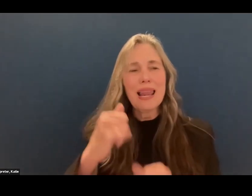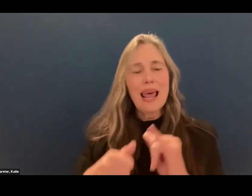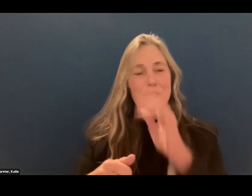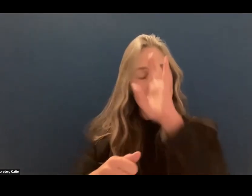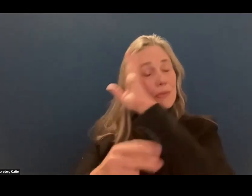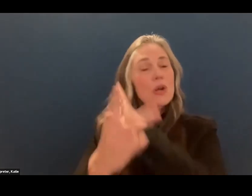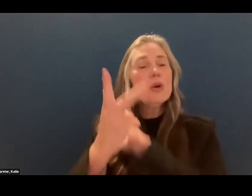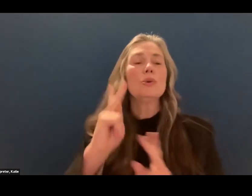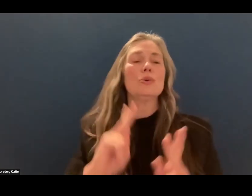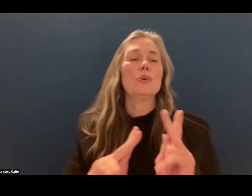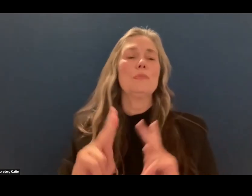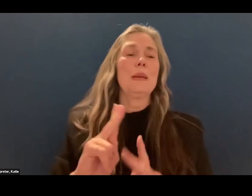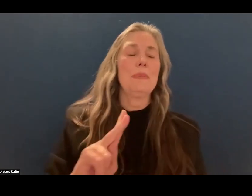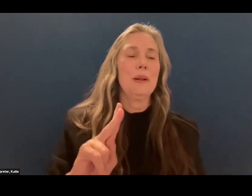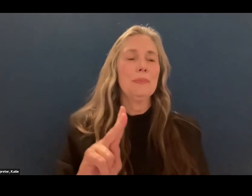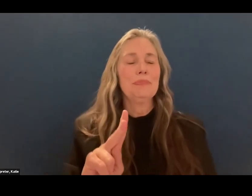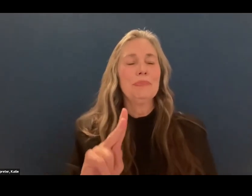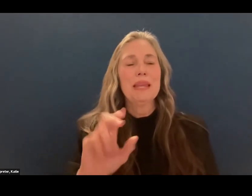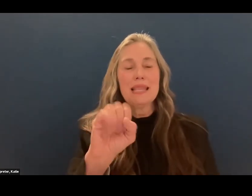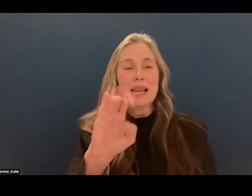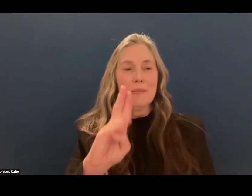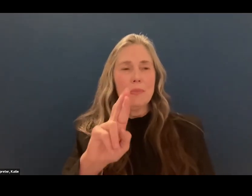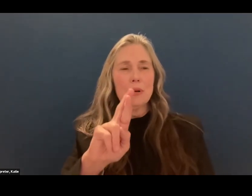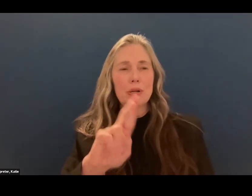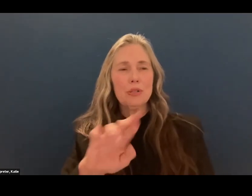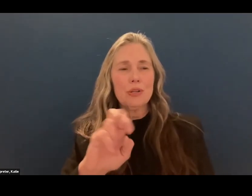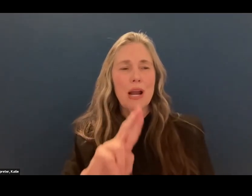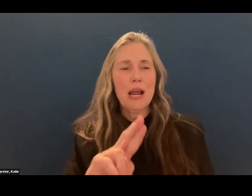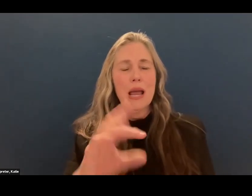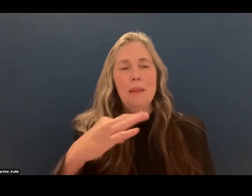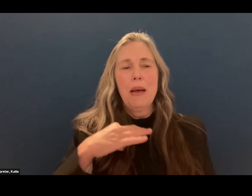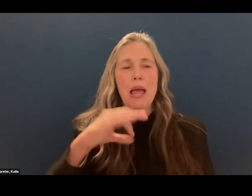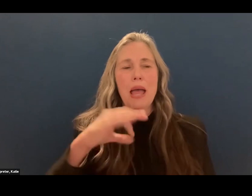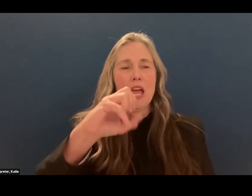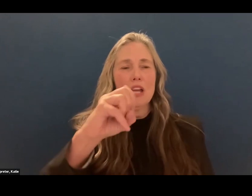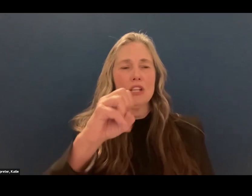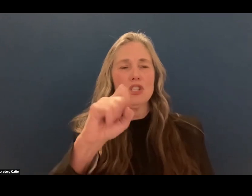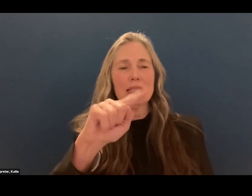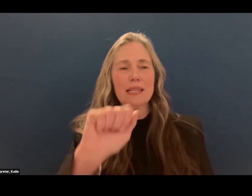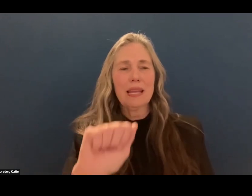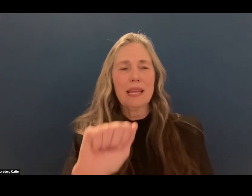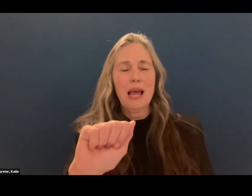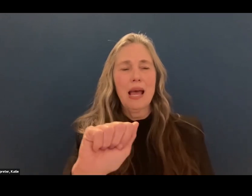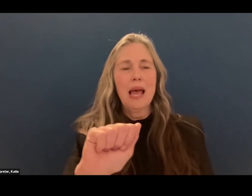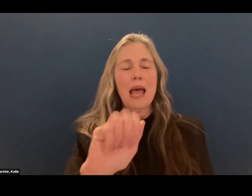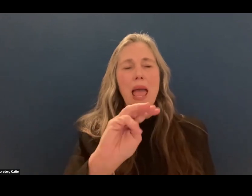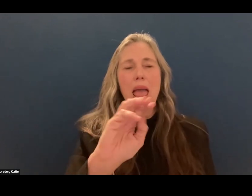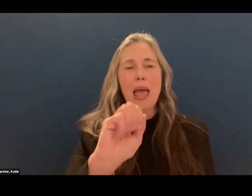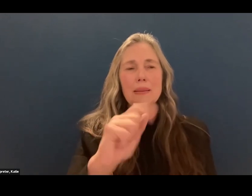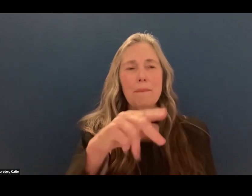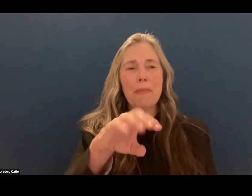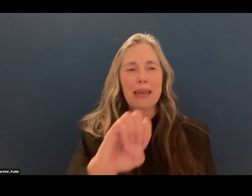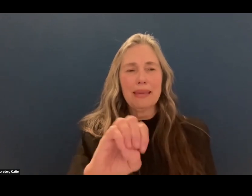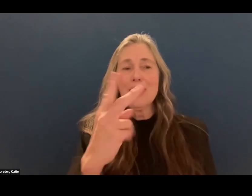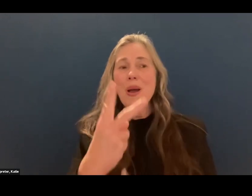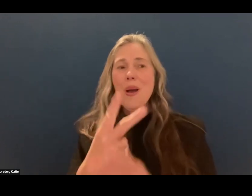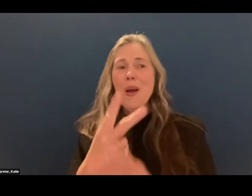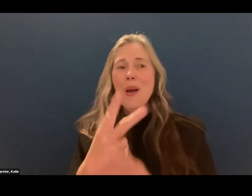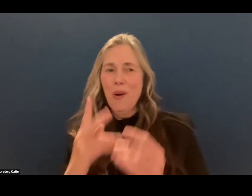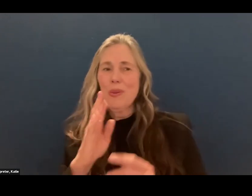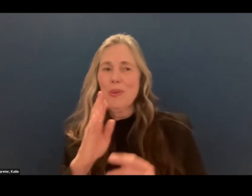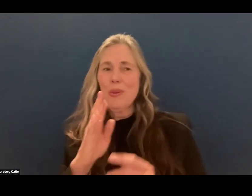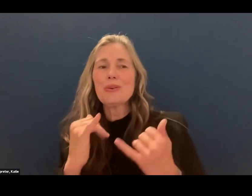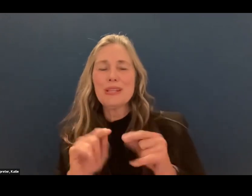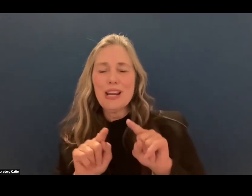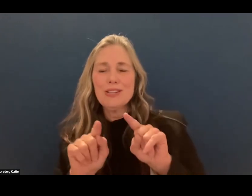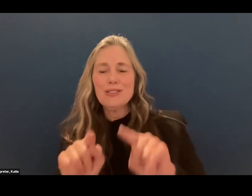two people, Santa Barbara Junior High, nominated by Jessica, Lydia Honeyborn, and Maggie Burke. Maggie, by the way, also spoke today